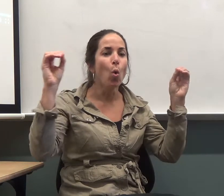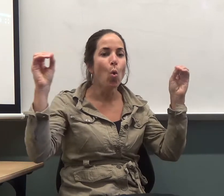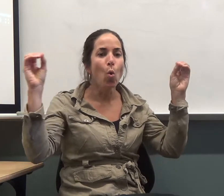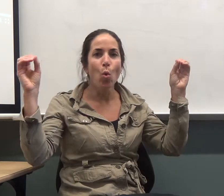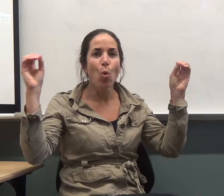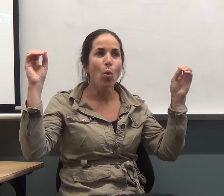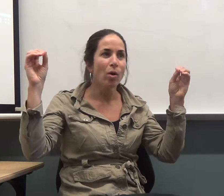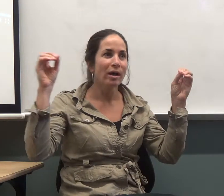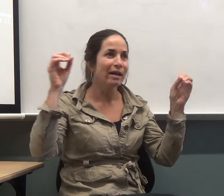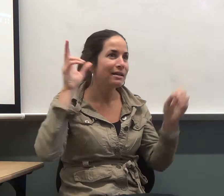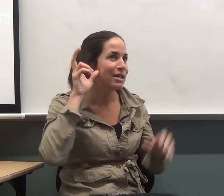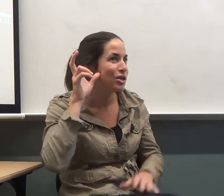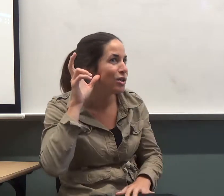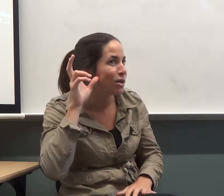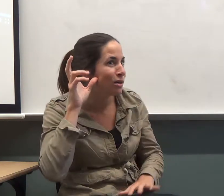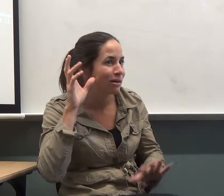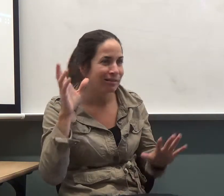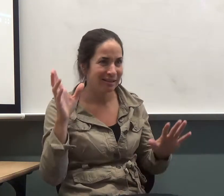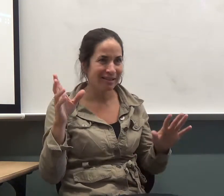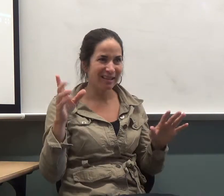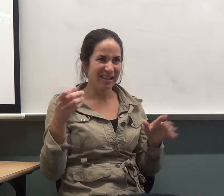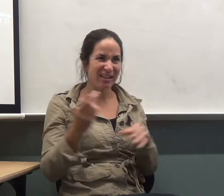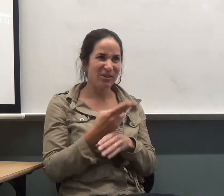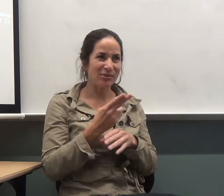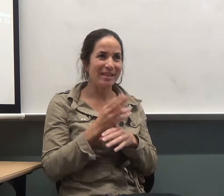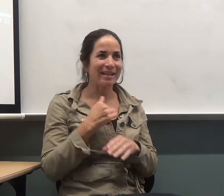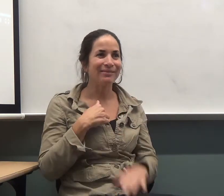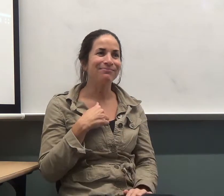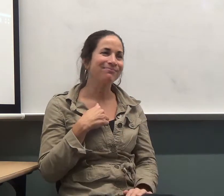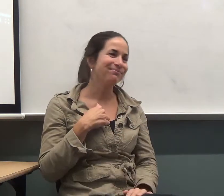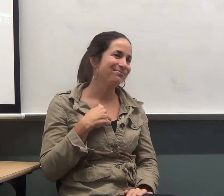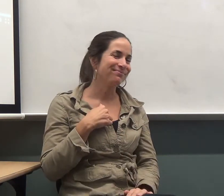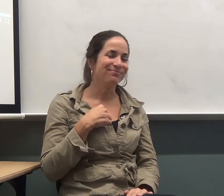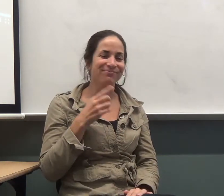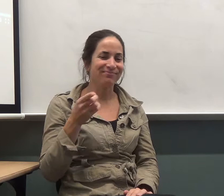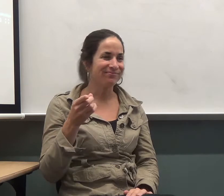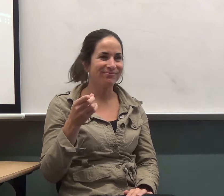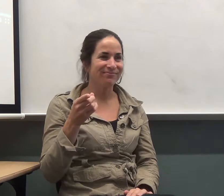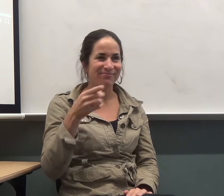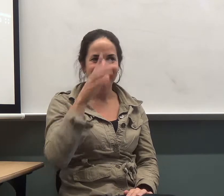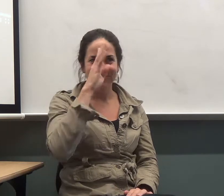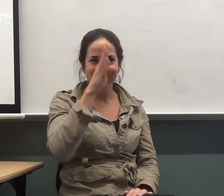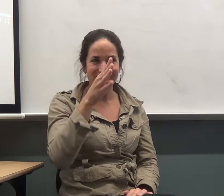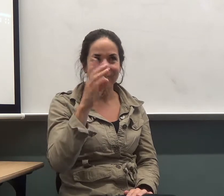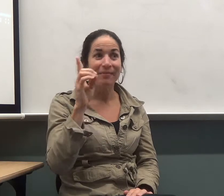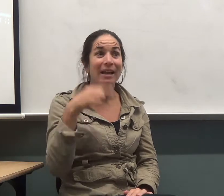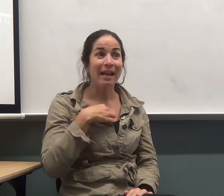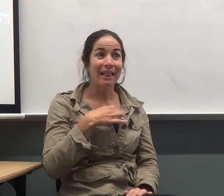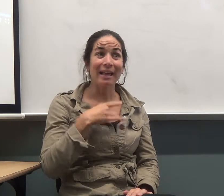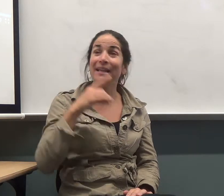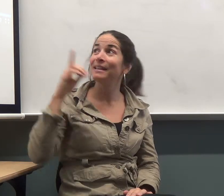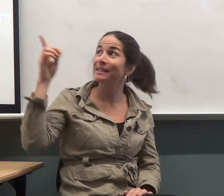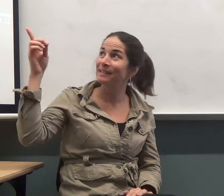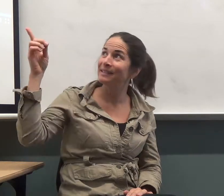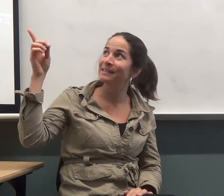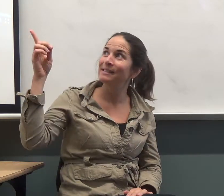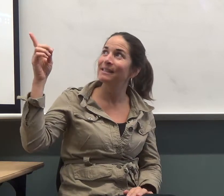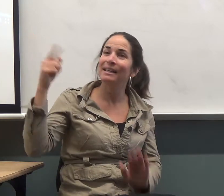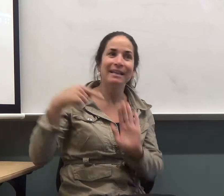yells back. So that might deter me from believing that Bigfoot exists. I like this example because, oh wait, this example? Hang on.